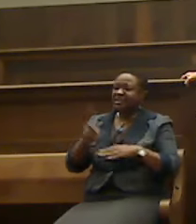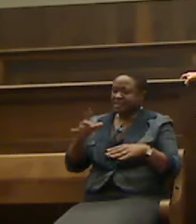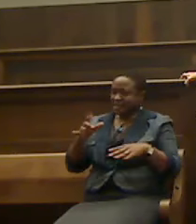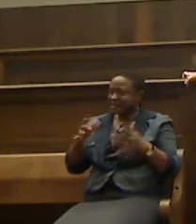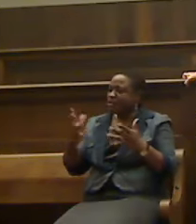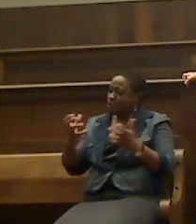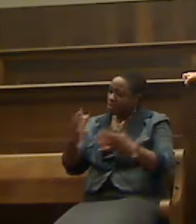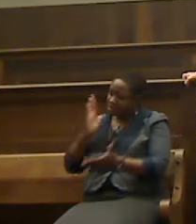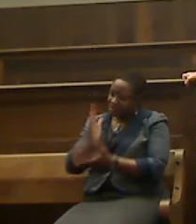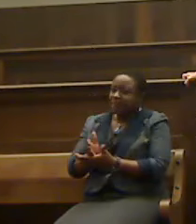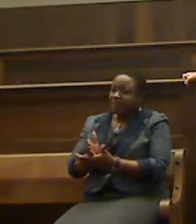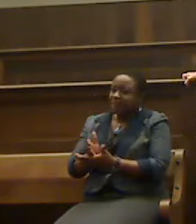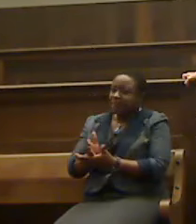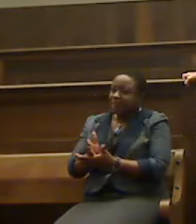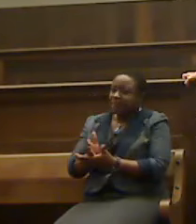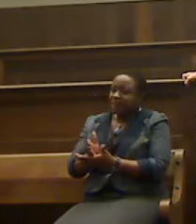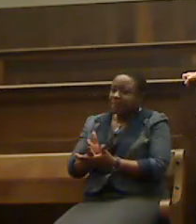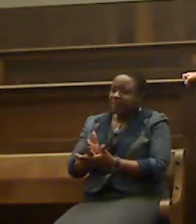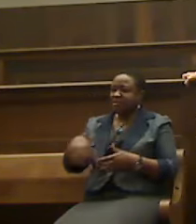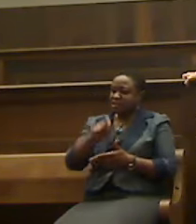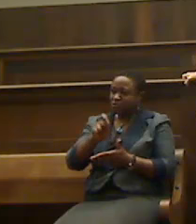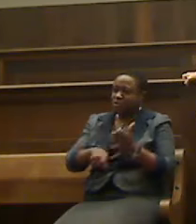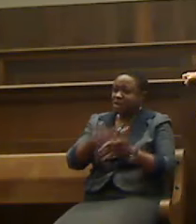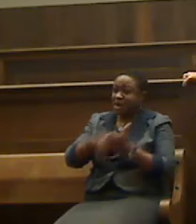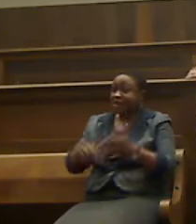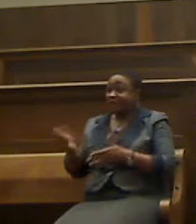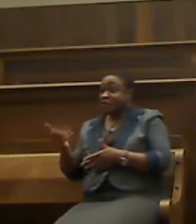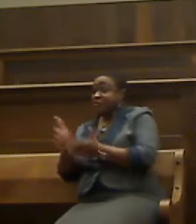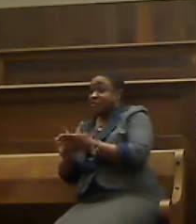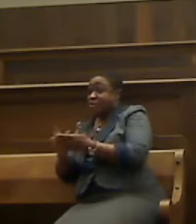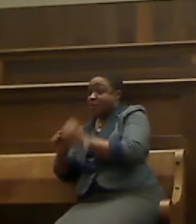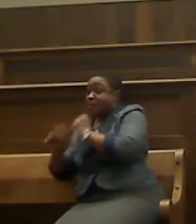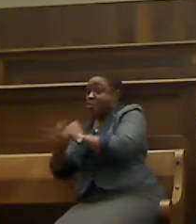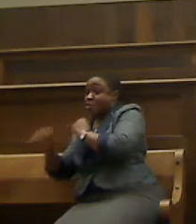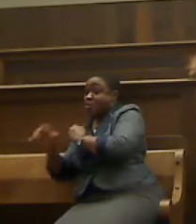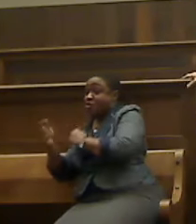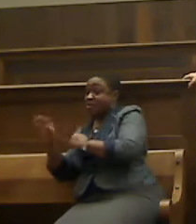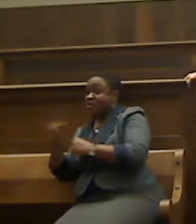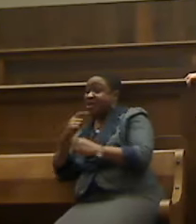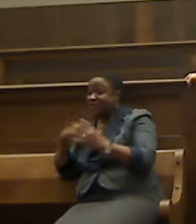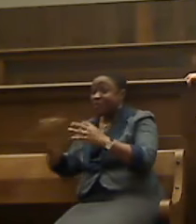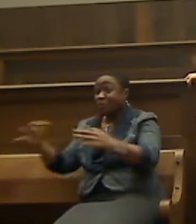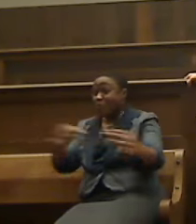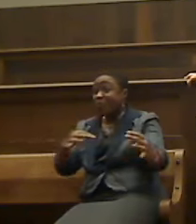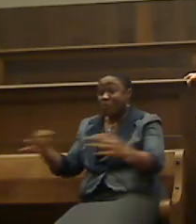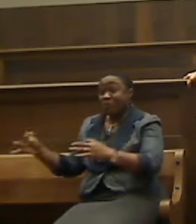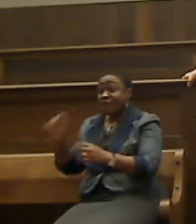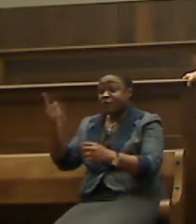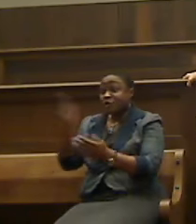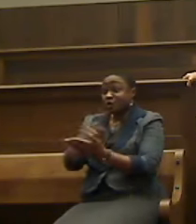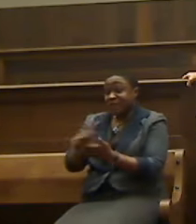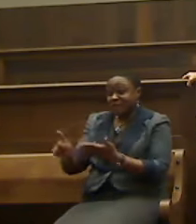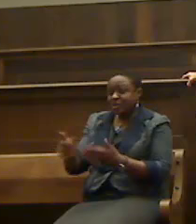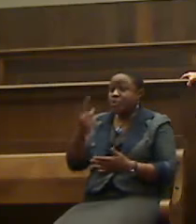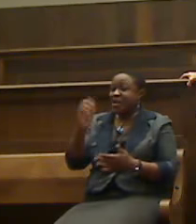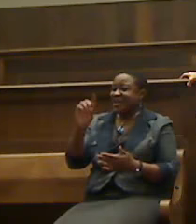stopping GMOs, and there were a couple of ones that were trying to promote GMOs. So there were wars. And within the first week, one of the